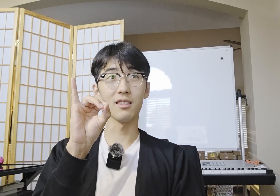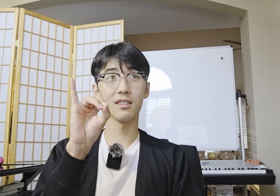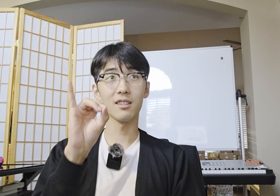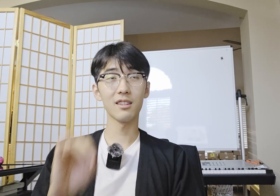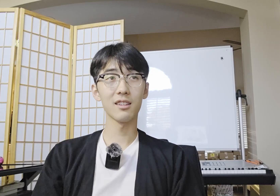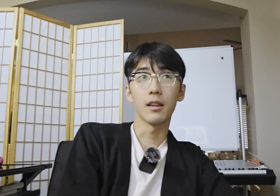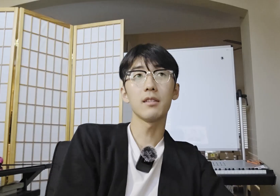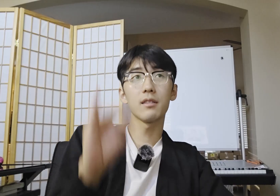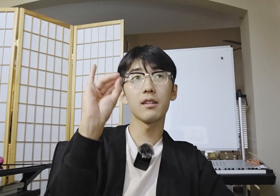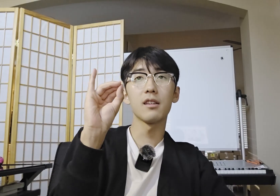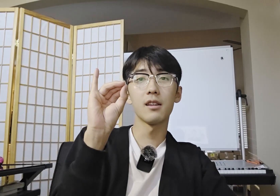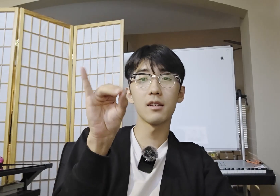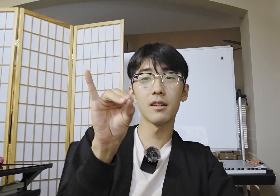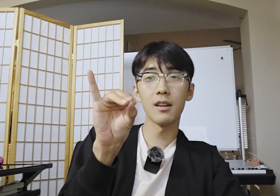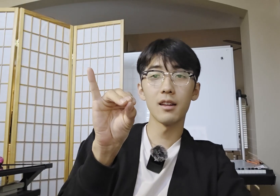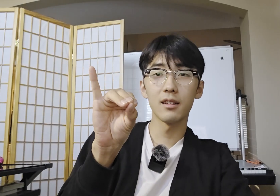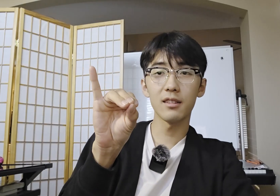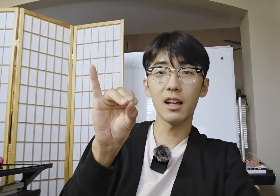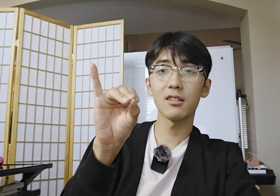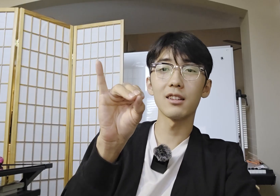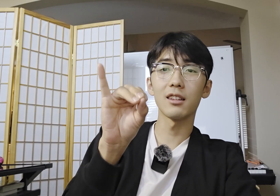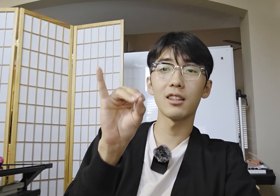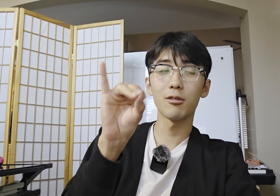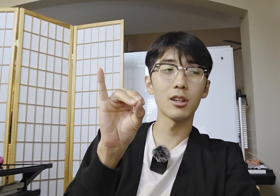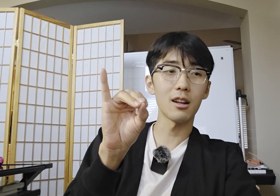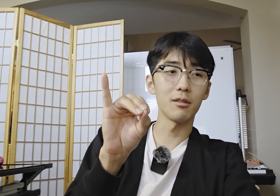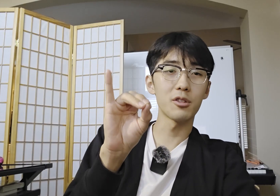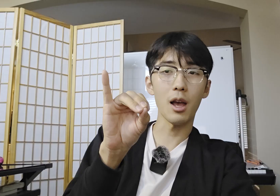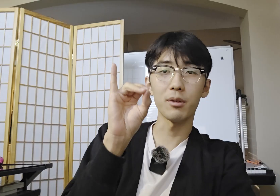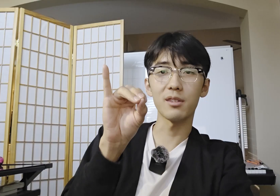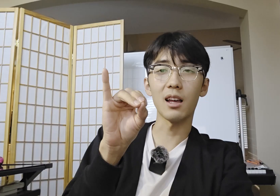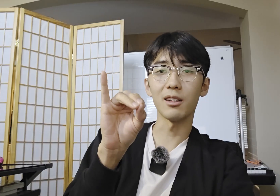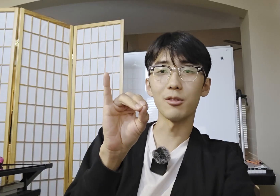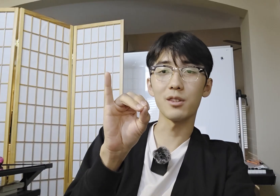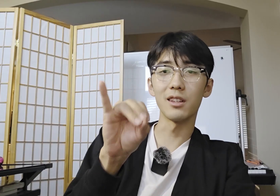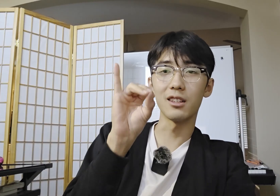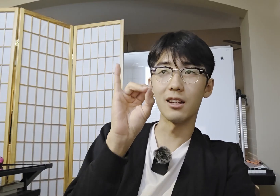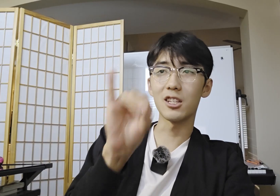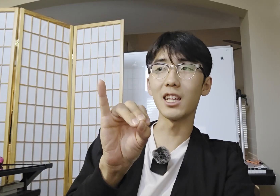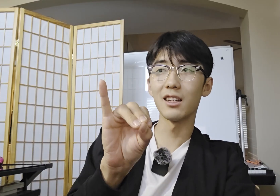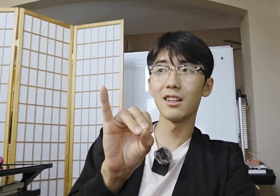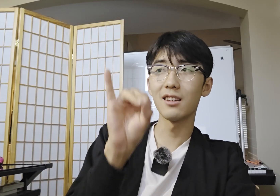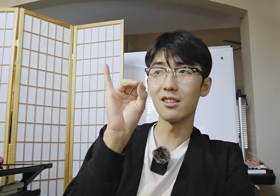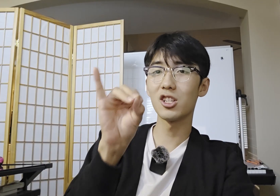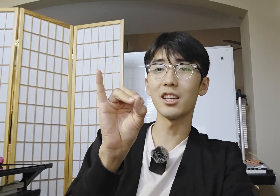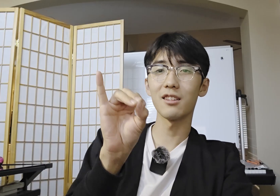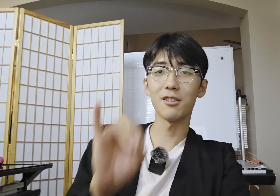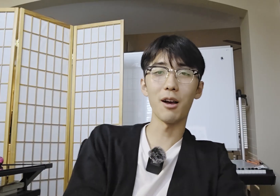is. Yeah, this is actually the hiragana of Japanese sign language. The chi. This is chi. So I